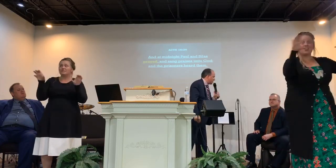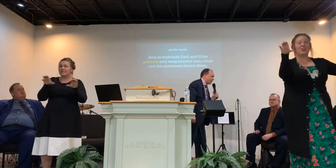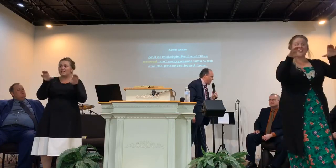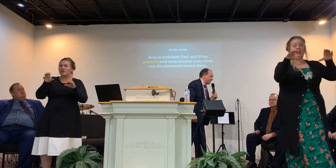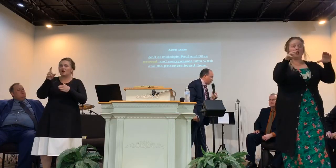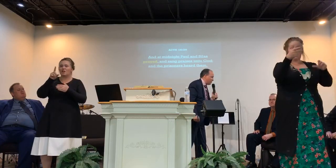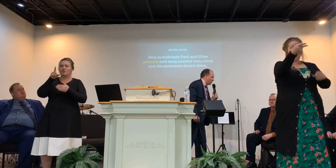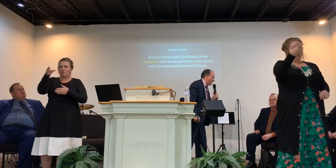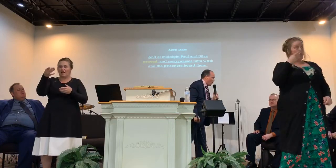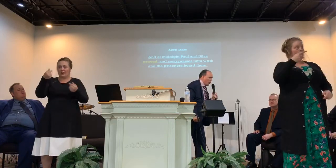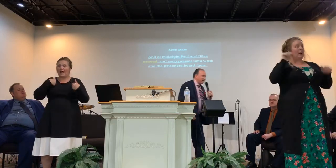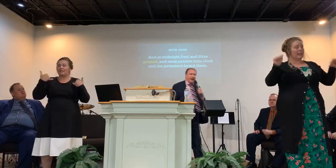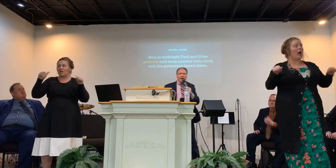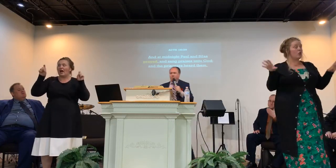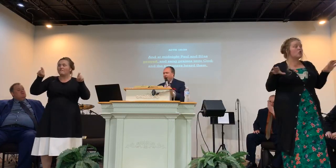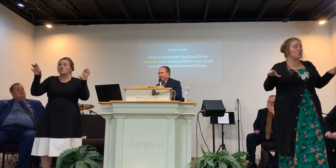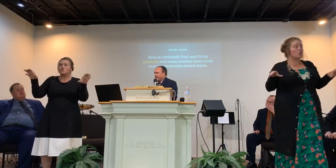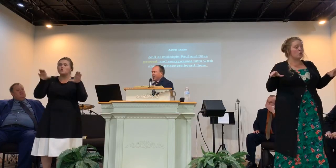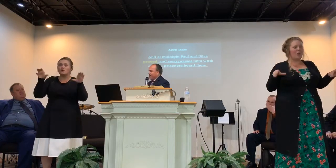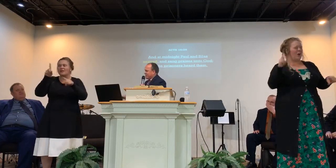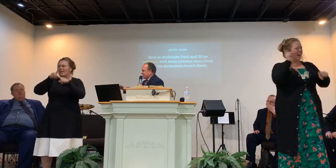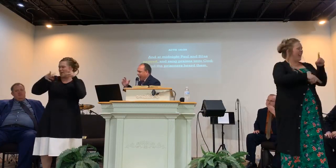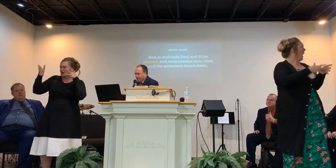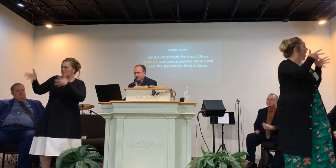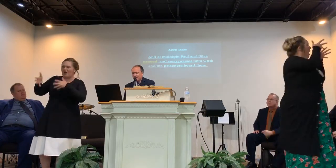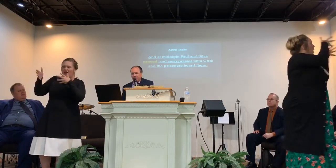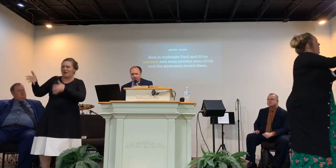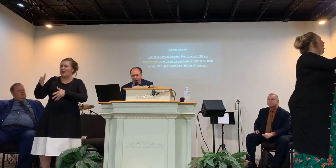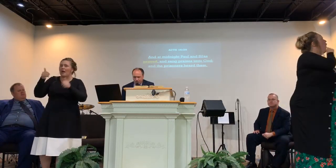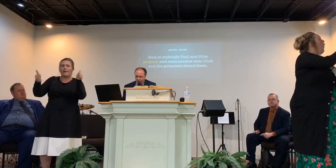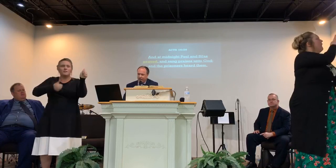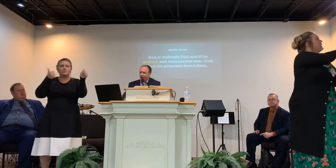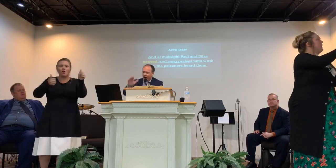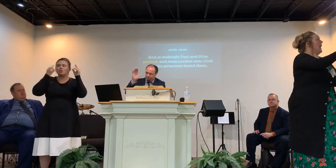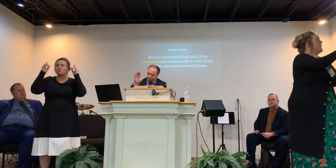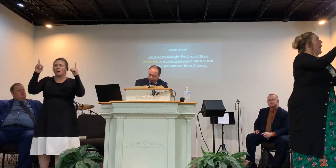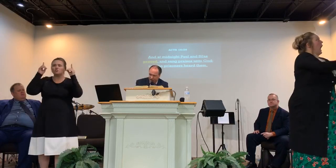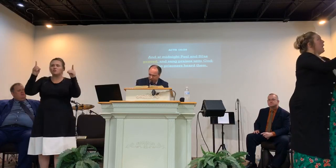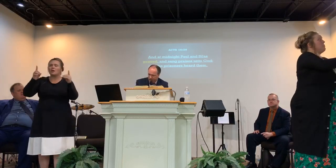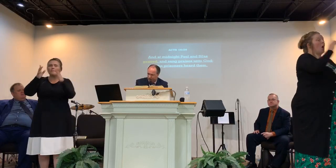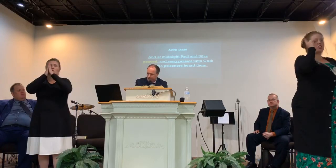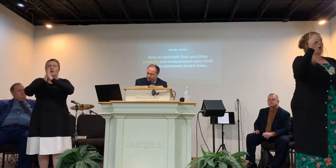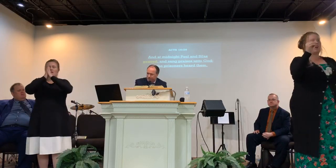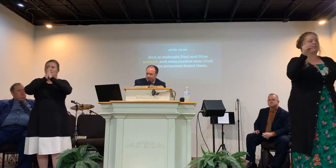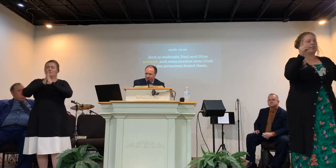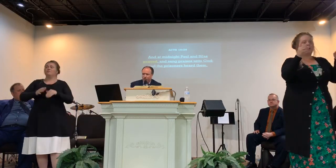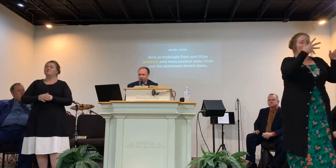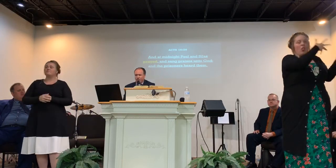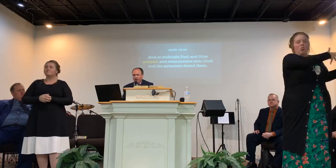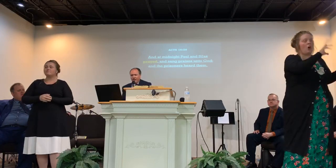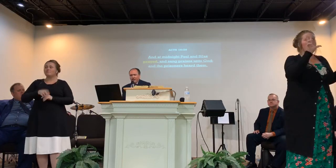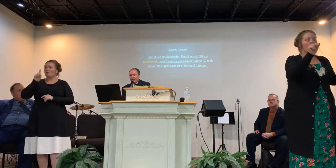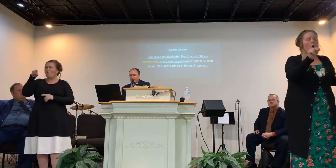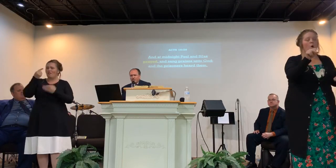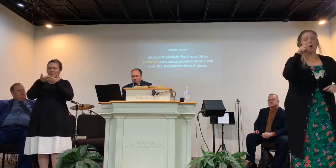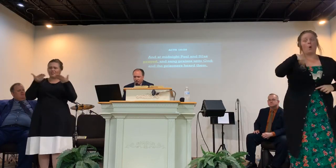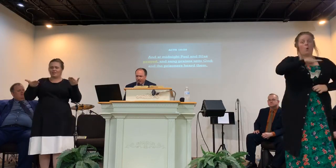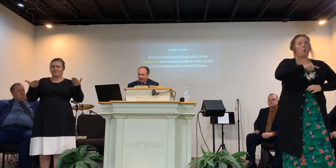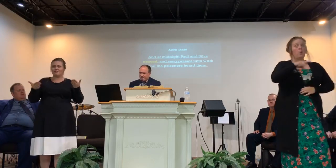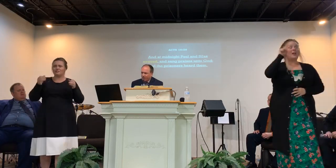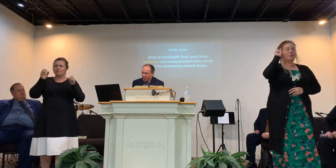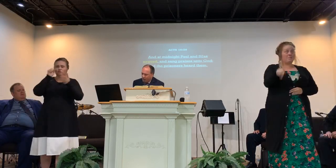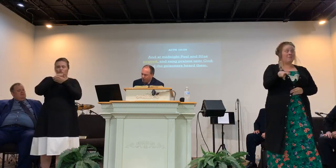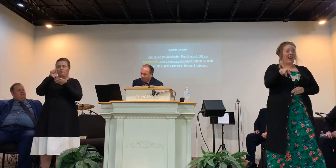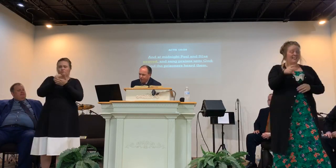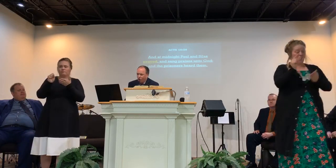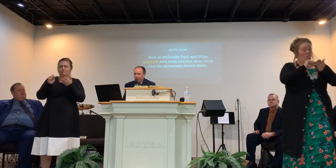I still gotta do. We can't abandon this apostolic doctrine of prayer. The only thing in Scripture